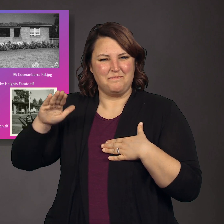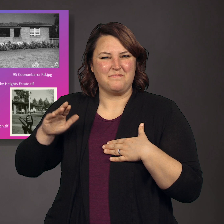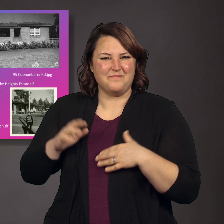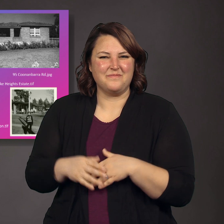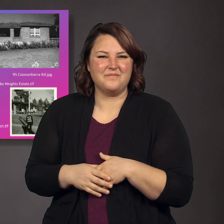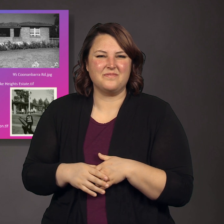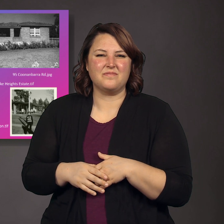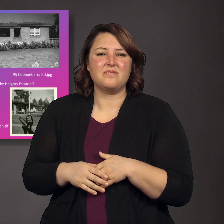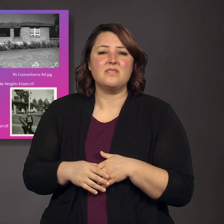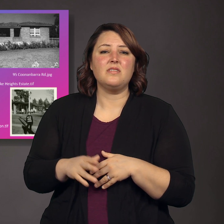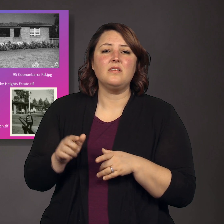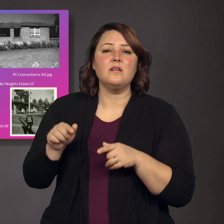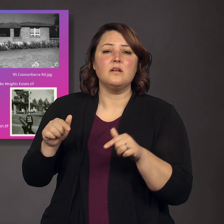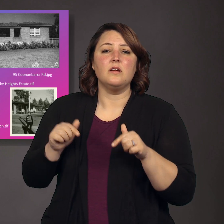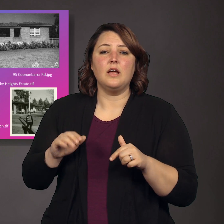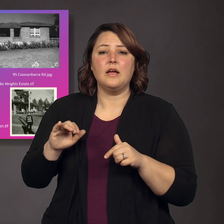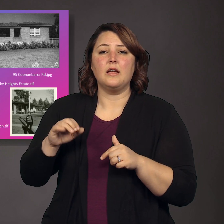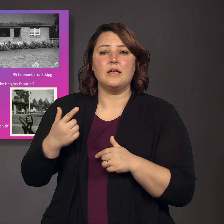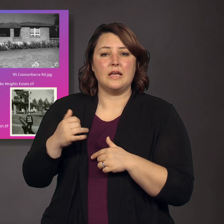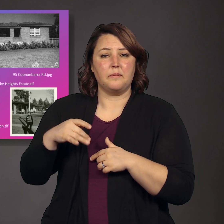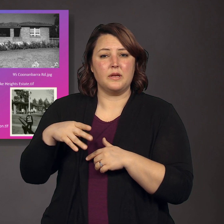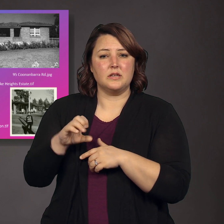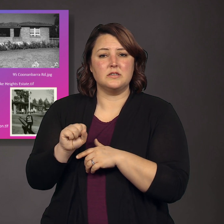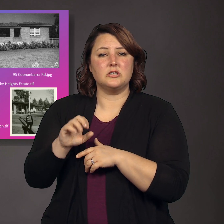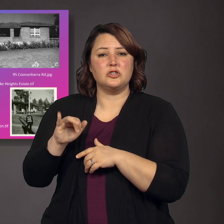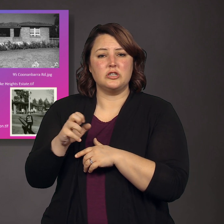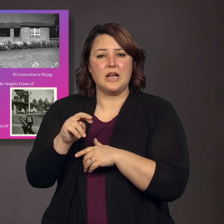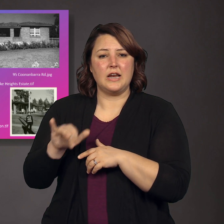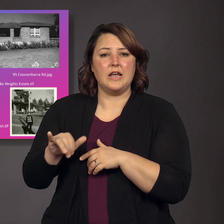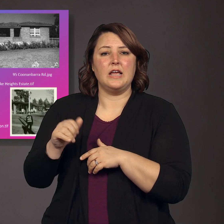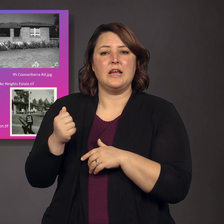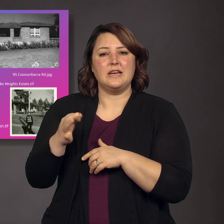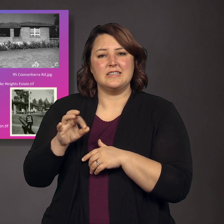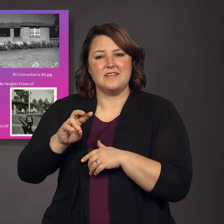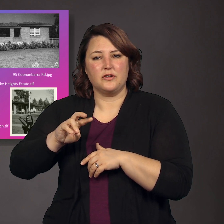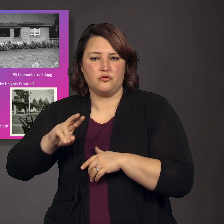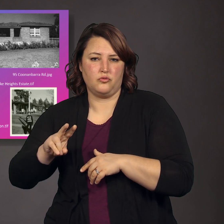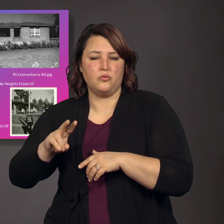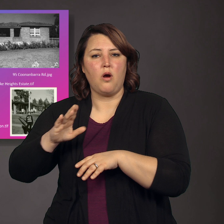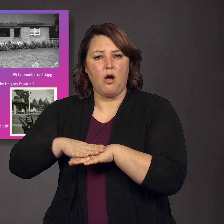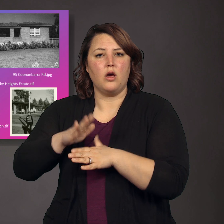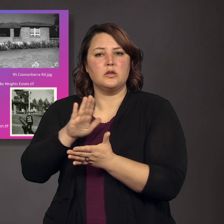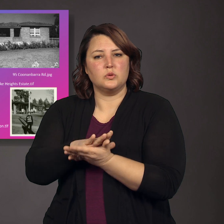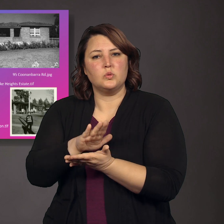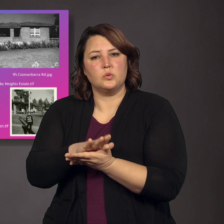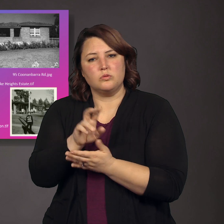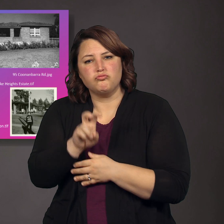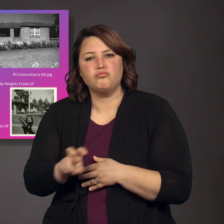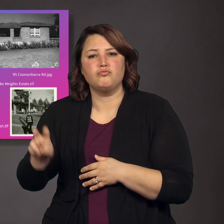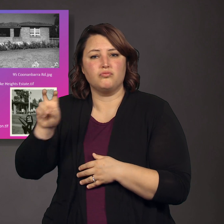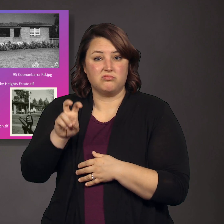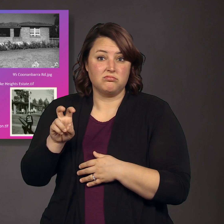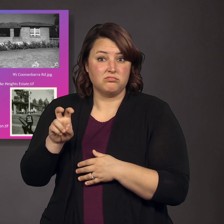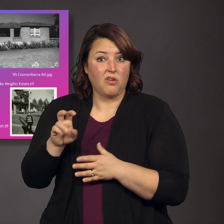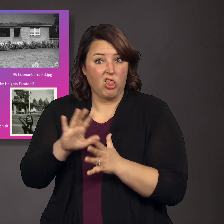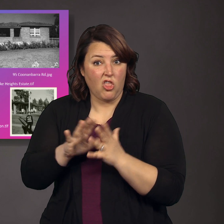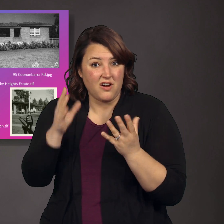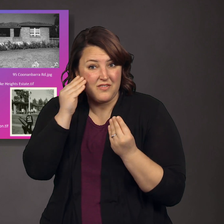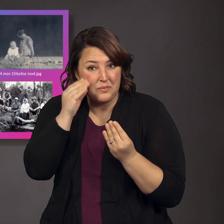have Gibbons Jenny at Mittagong, 1972, on a school excursion. So there's quite a bit of information in there on those